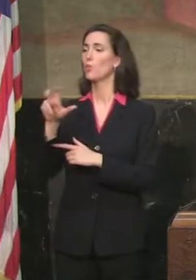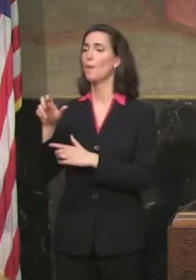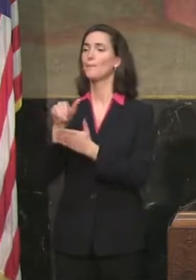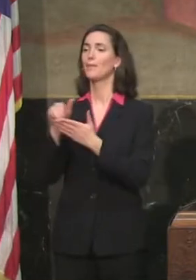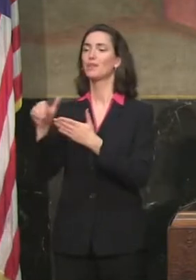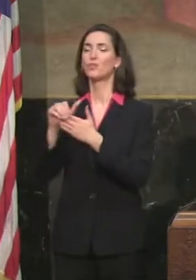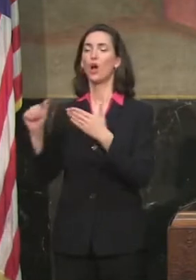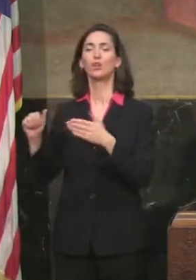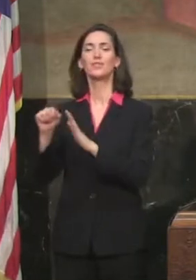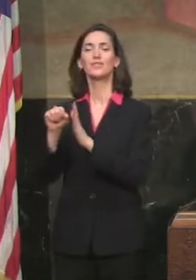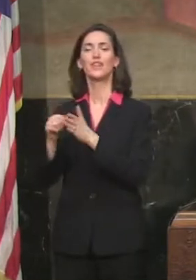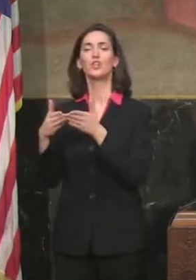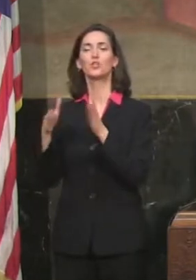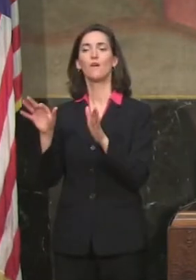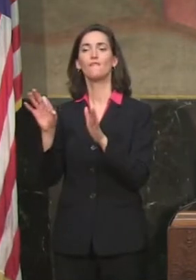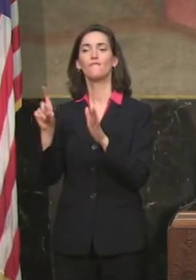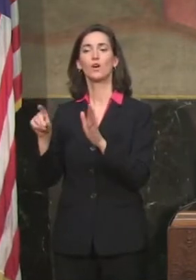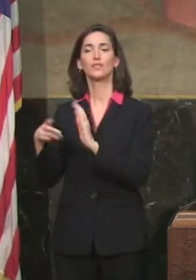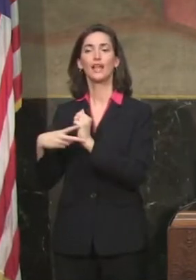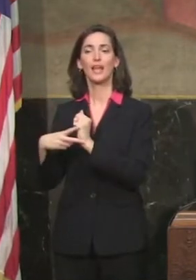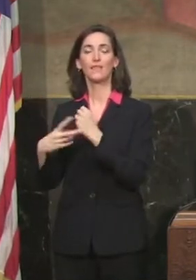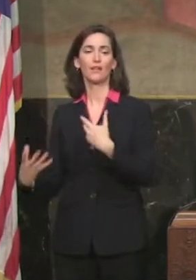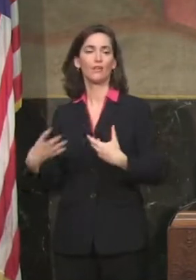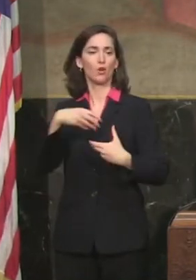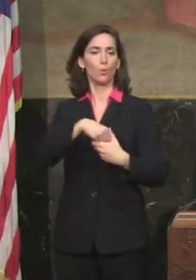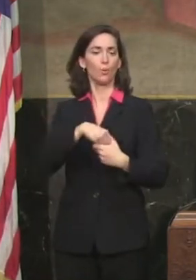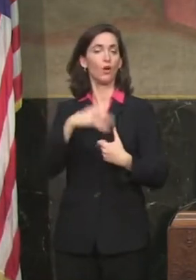fund savings because of the Medicaid expansion.